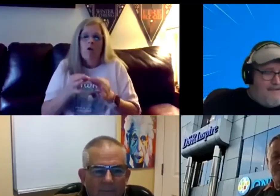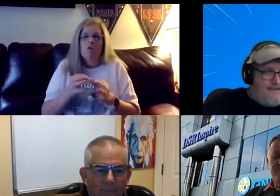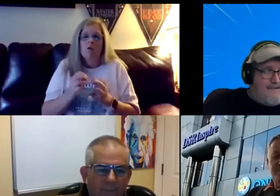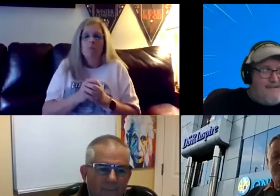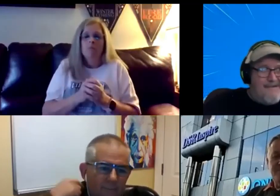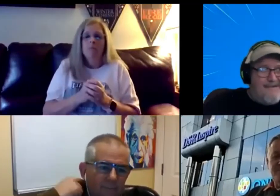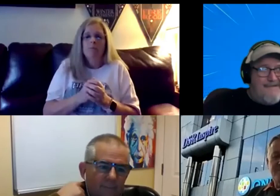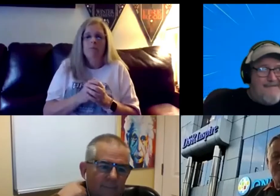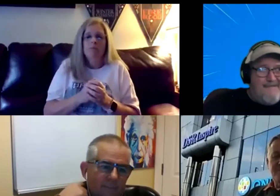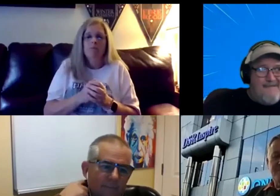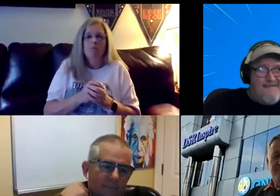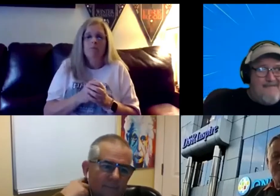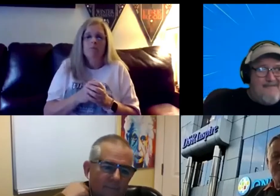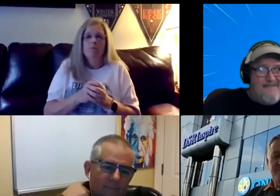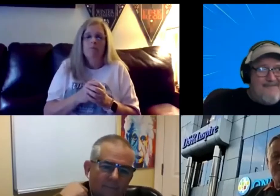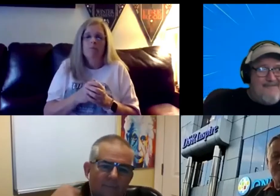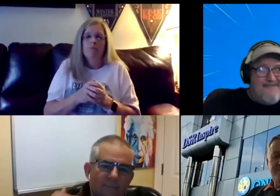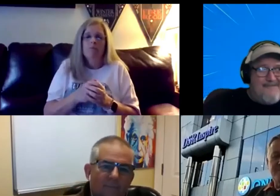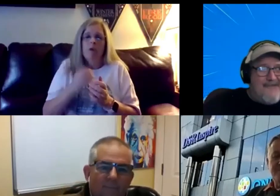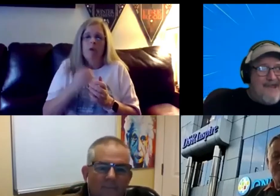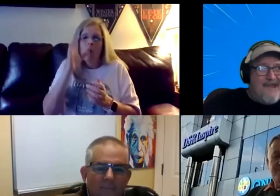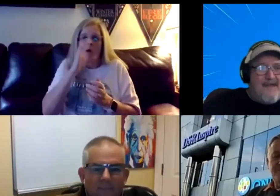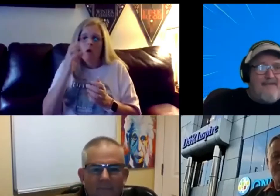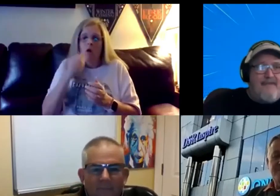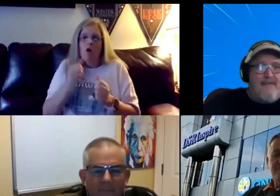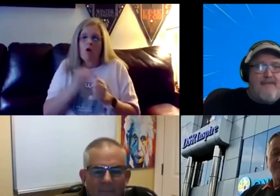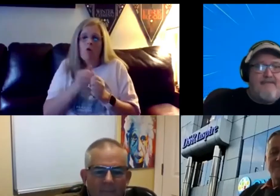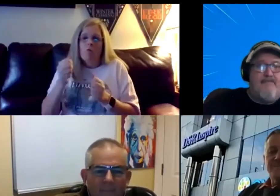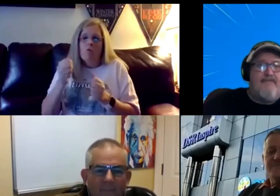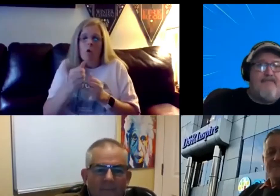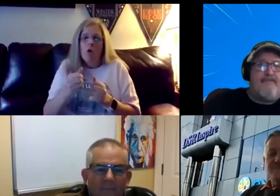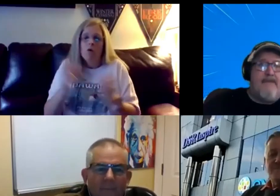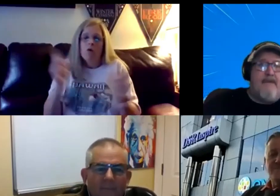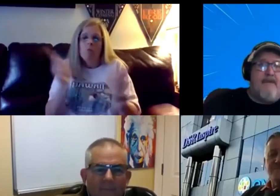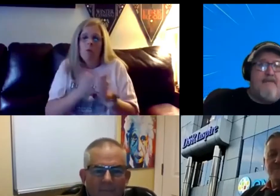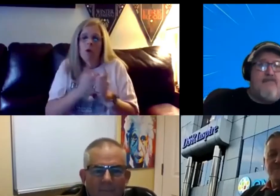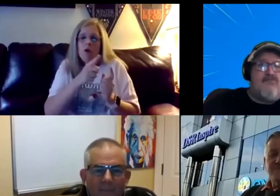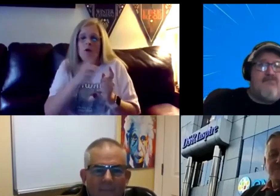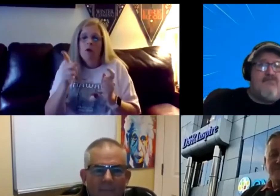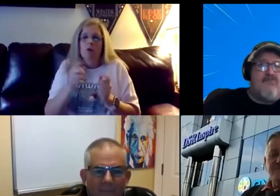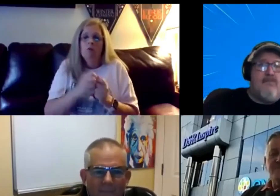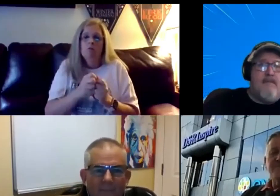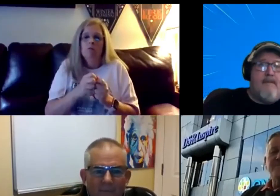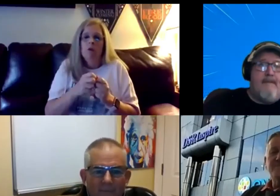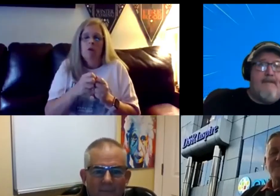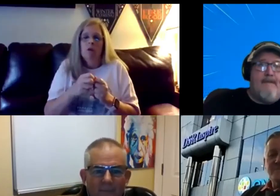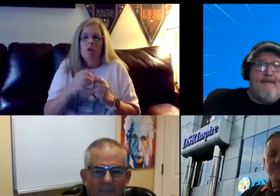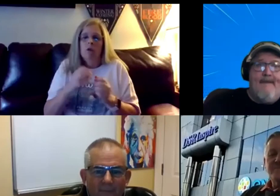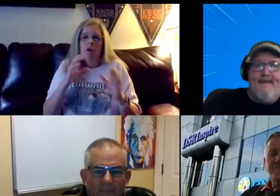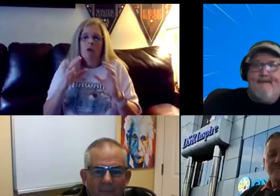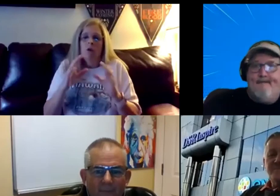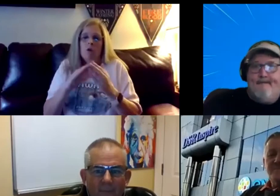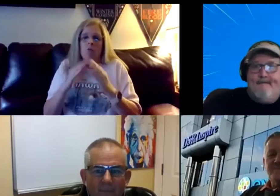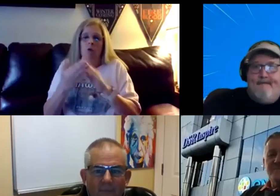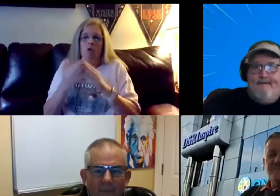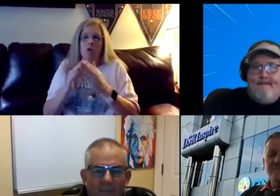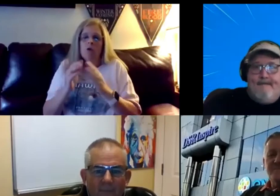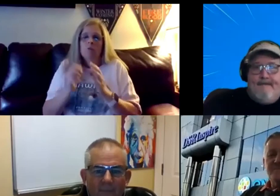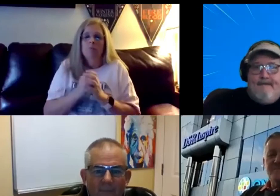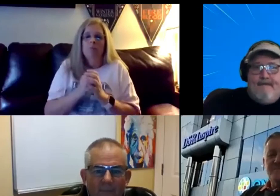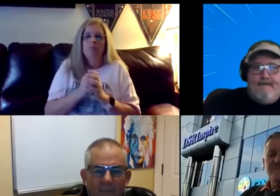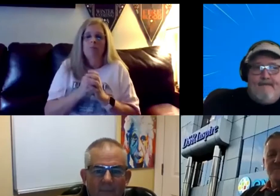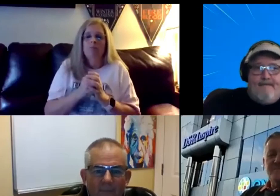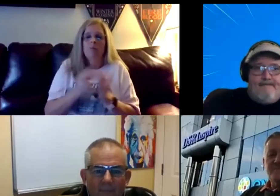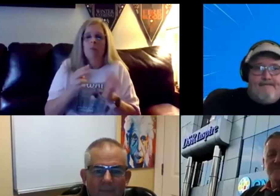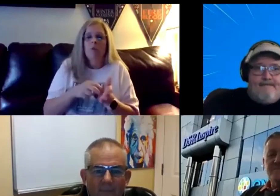look forward to meeting all of you in our wonderful Onpassive GoFounders community as well. So jump